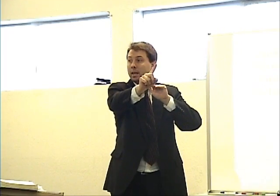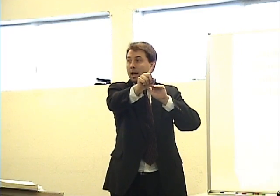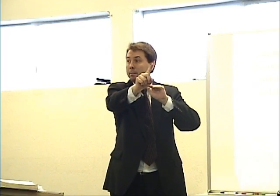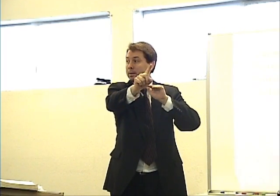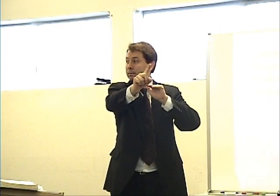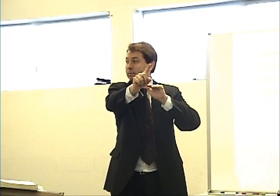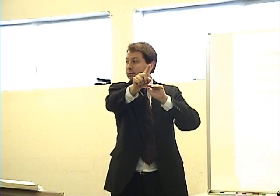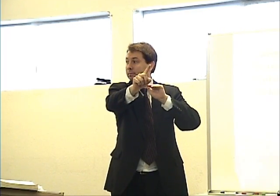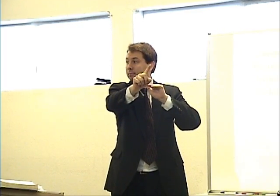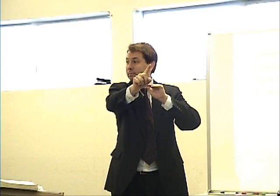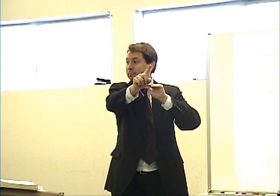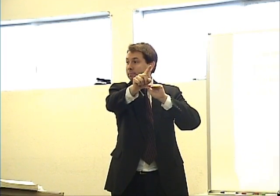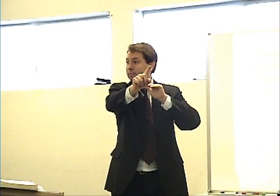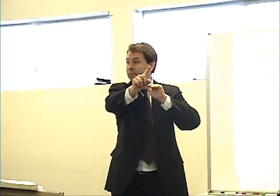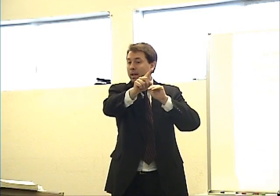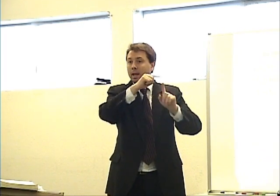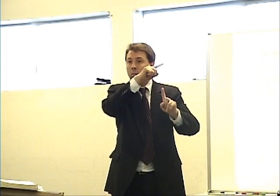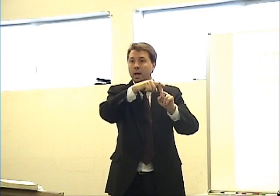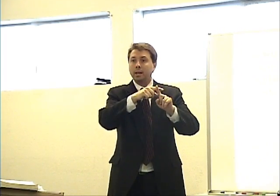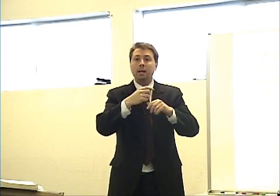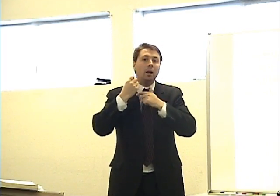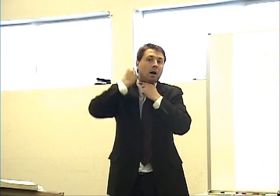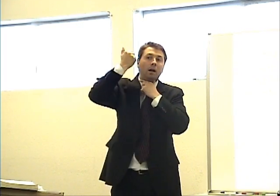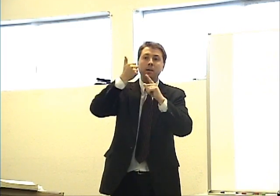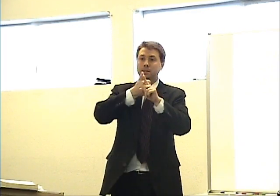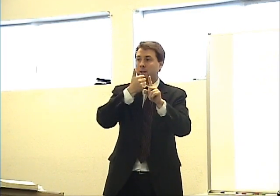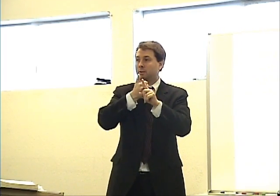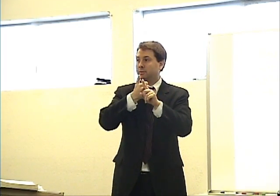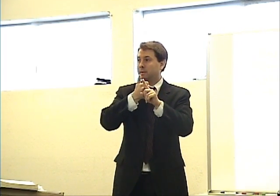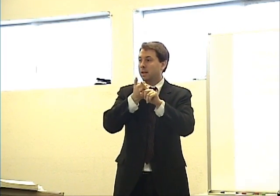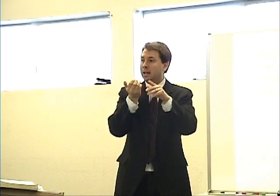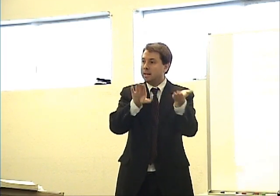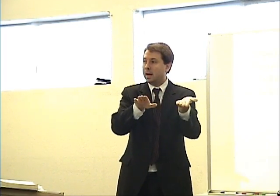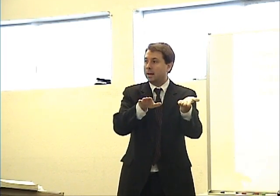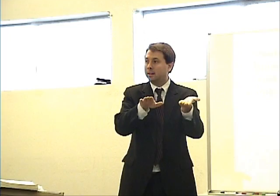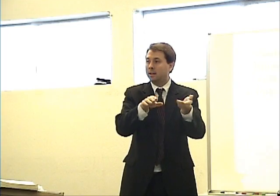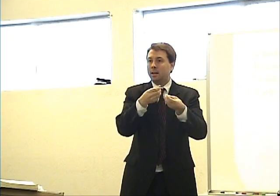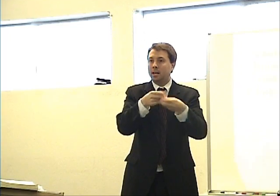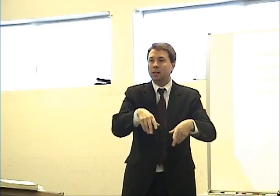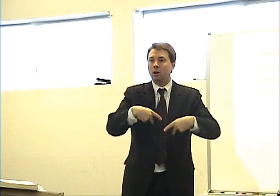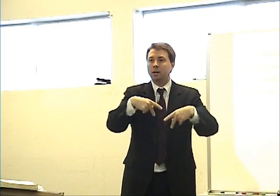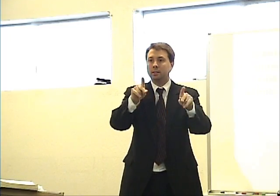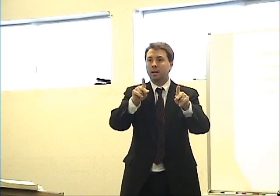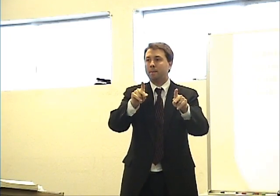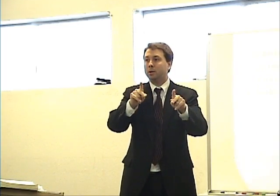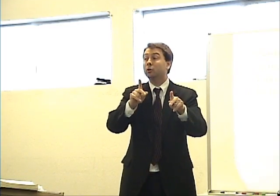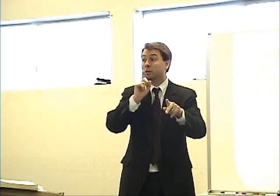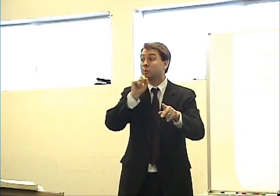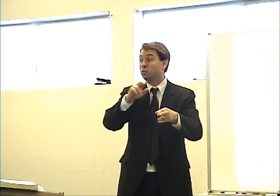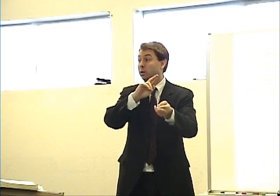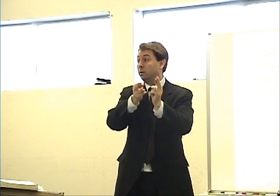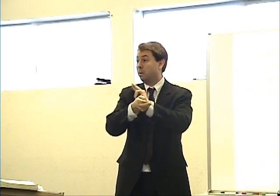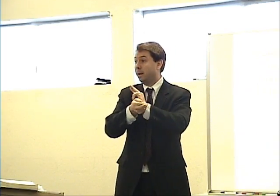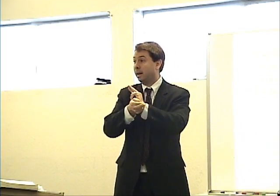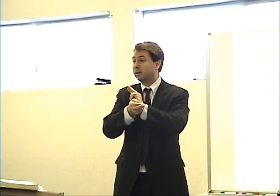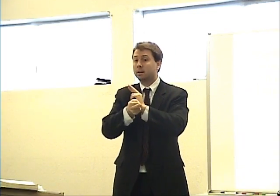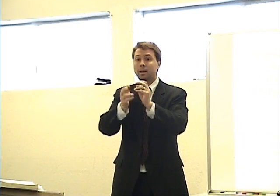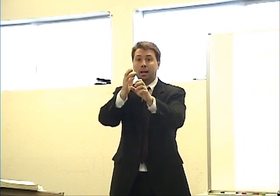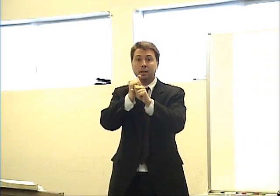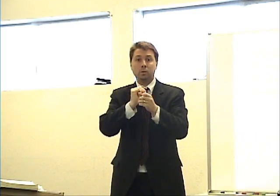escape. And when he hung himself and died, he lost the opportunity to really repent and to